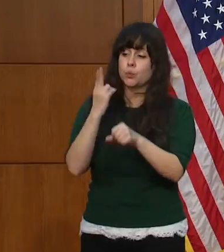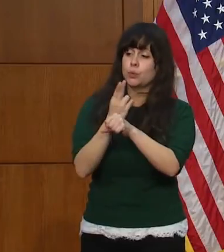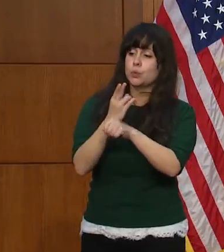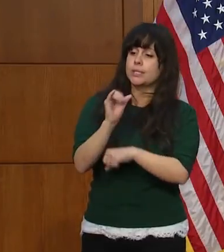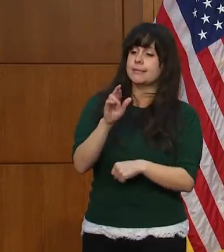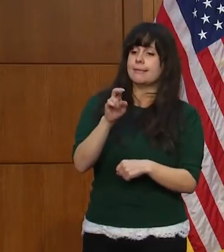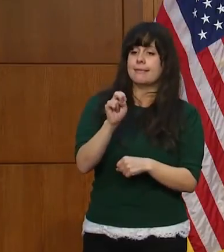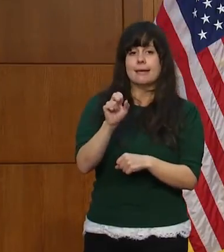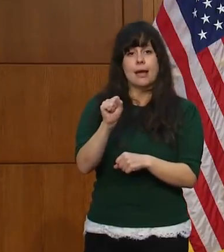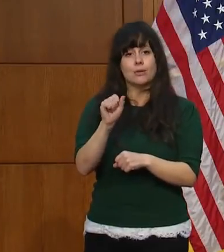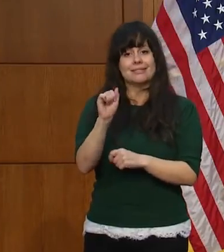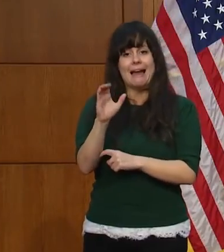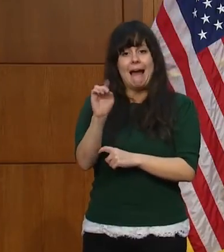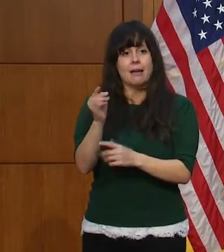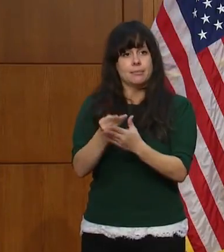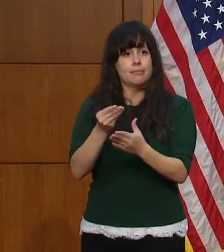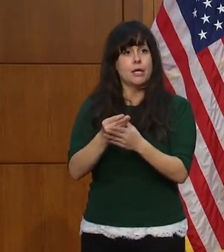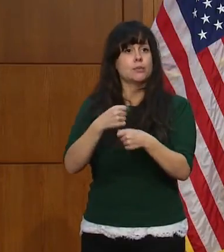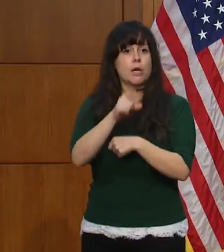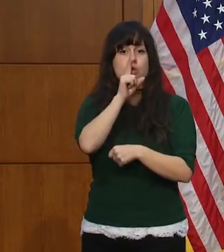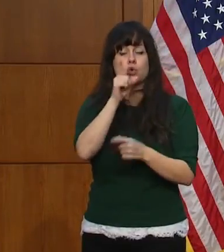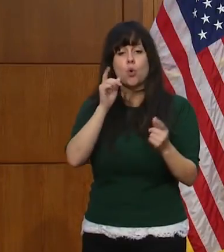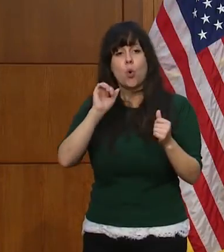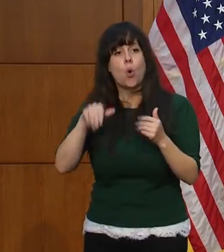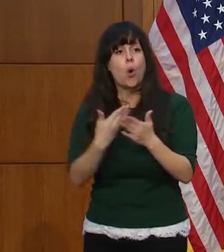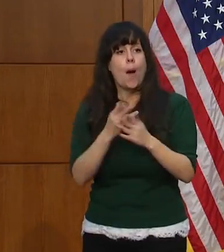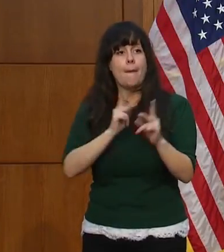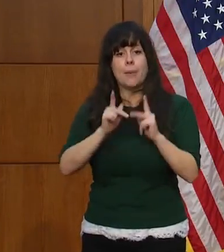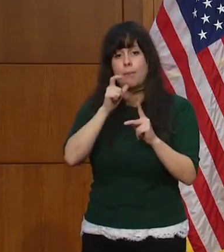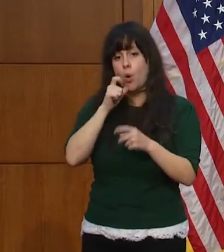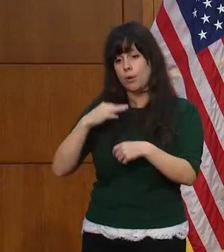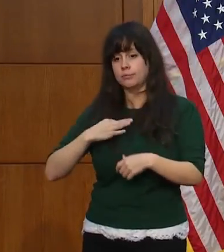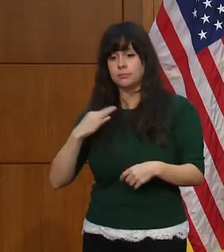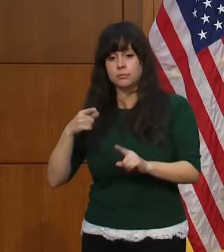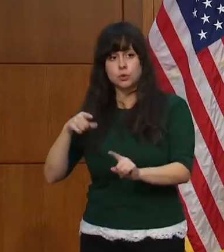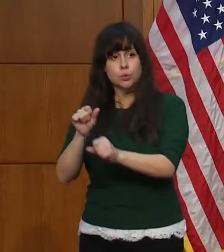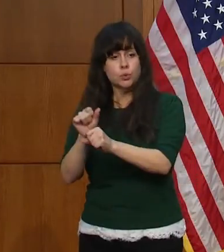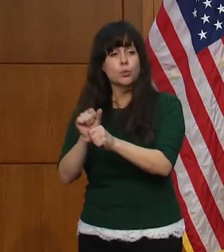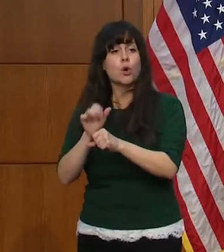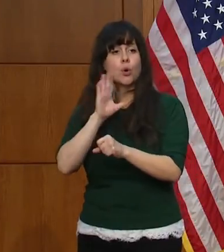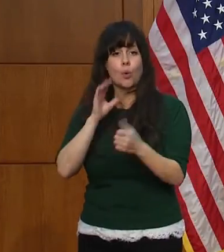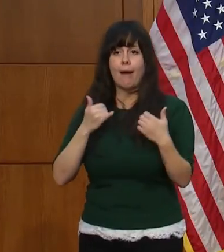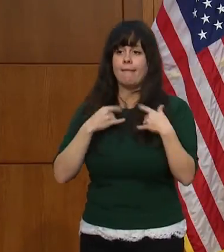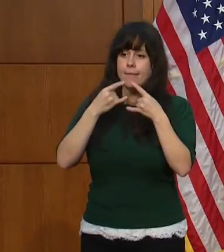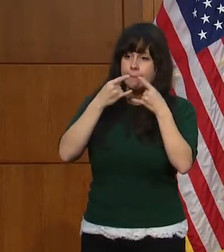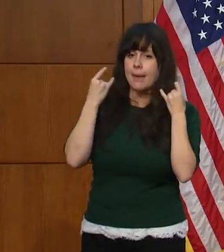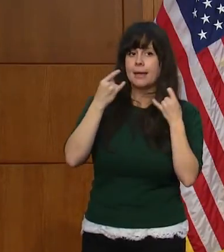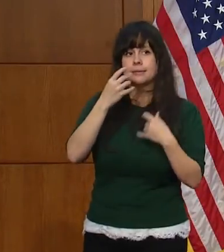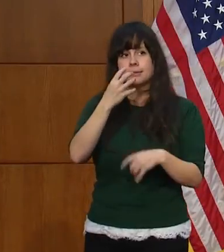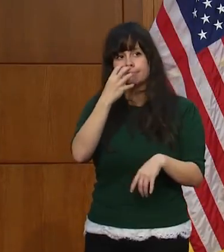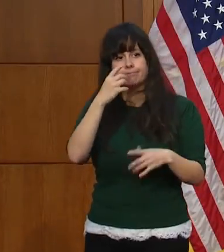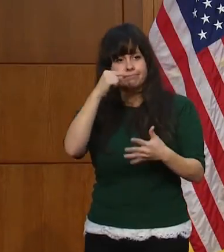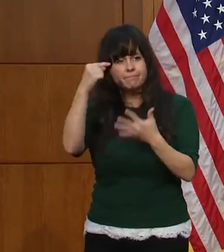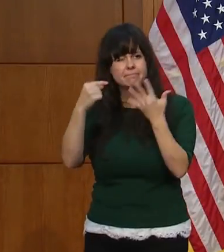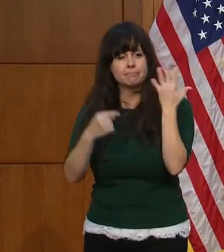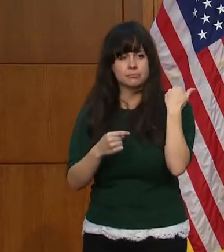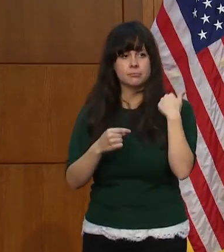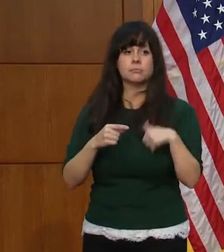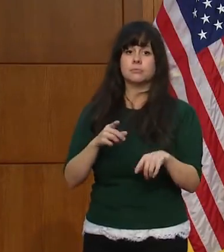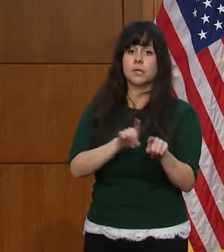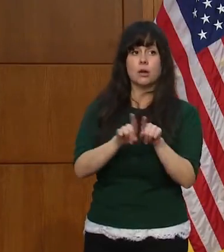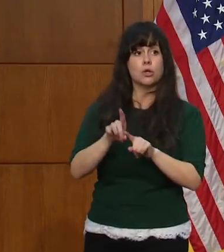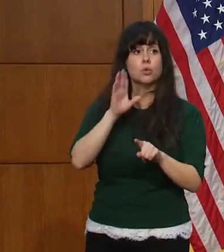our election officers have PPE, and the Medical Reserve Corps will be volunteering at polling places to ensure